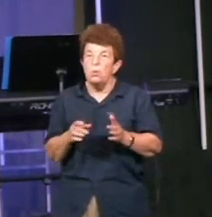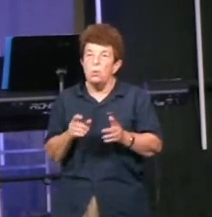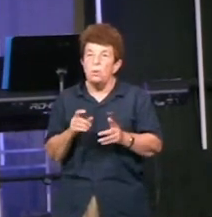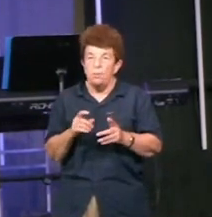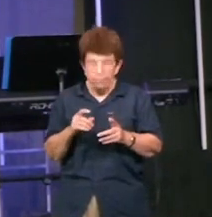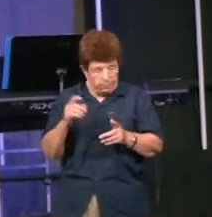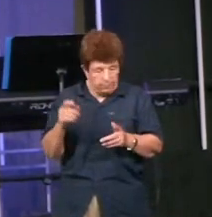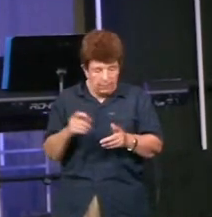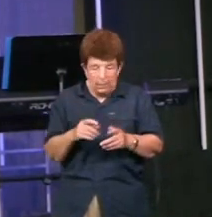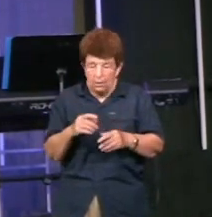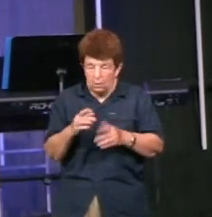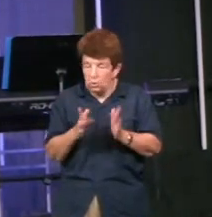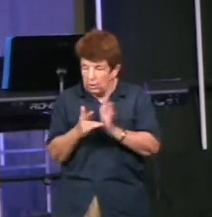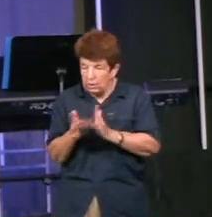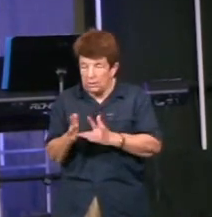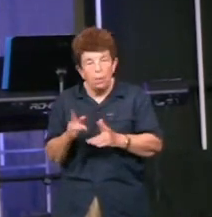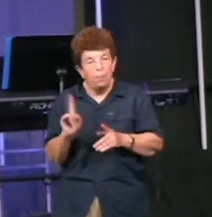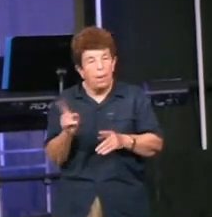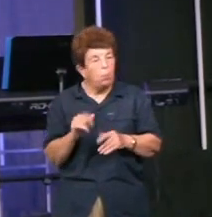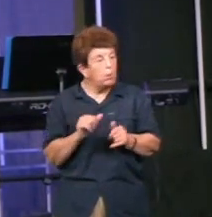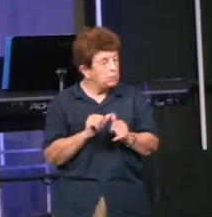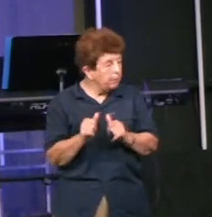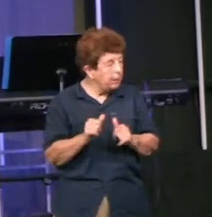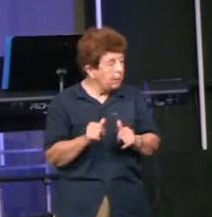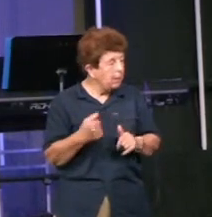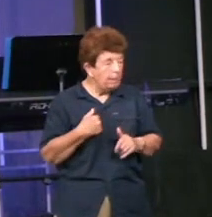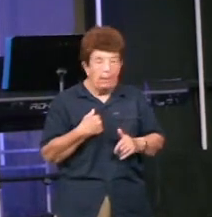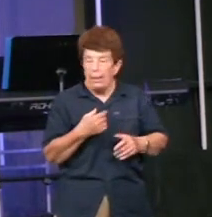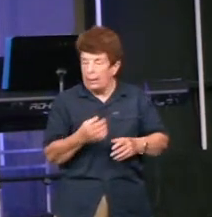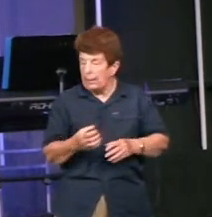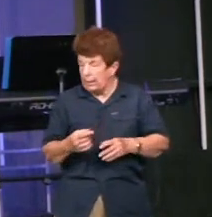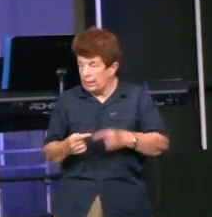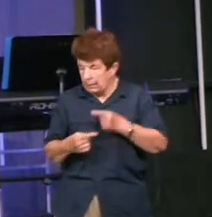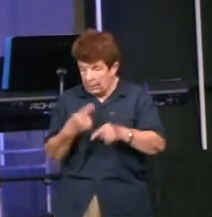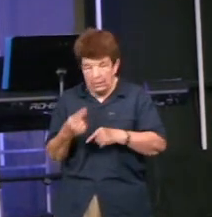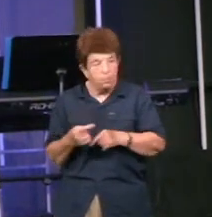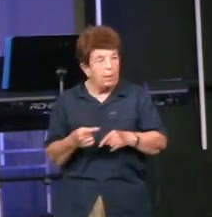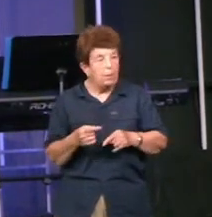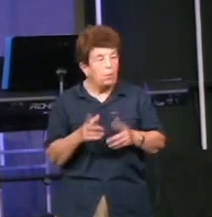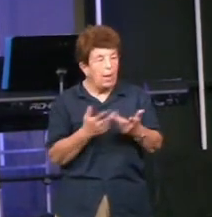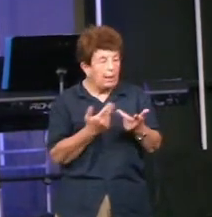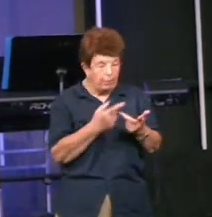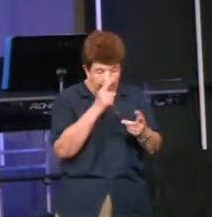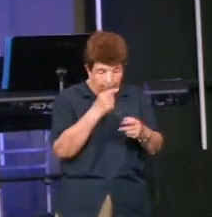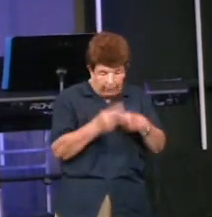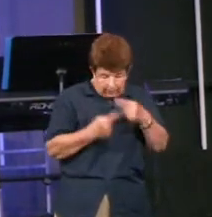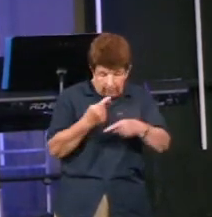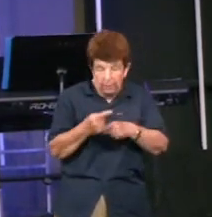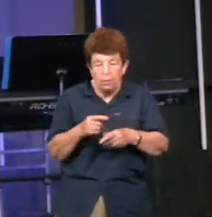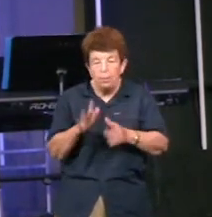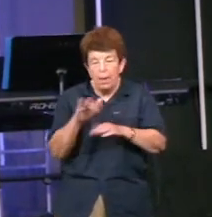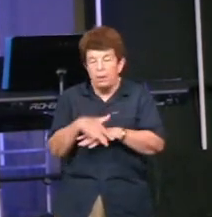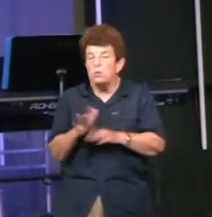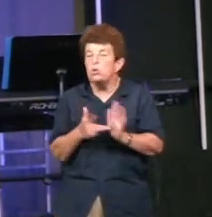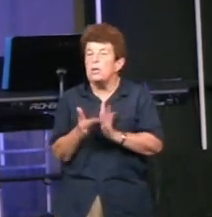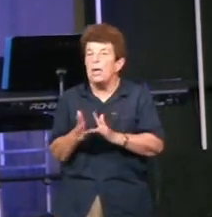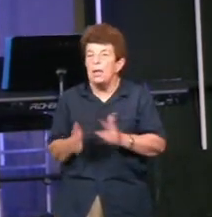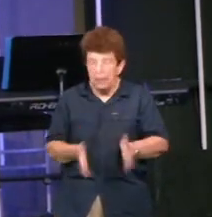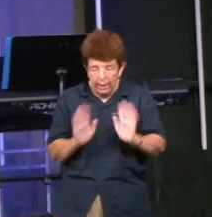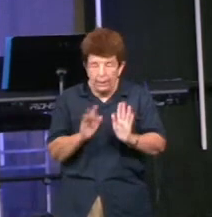that. But what's better than me describing Jesus or anyone else describing Jesus is letting